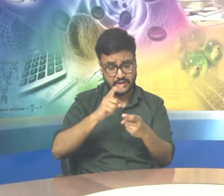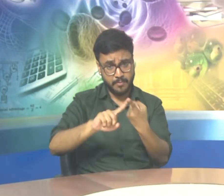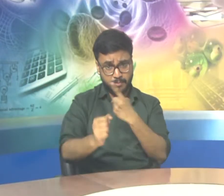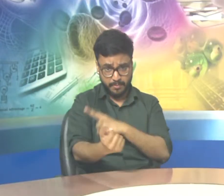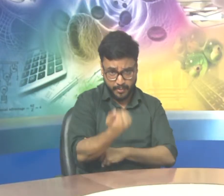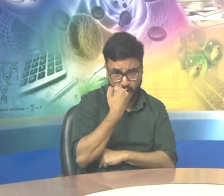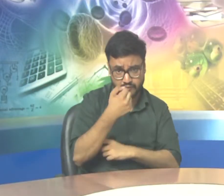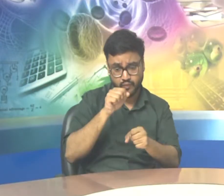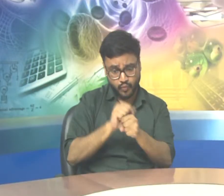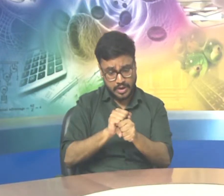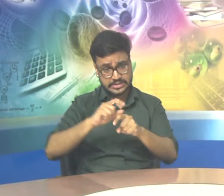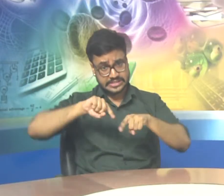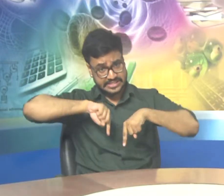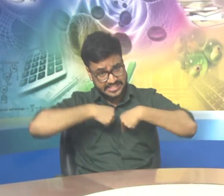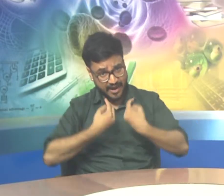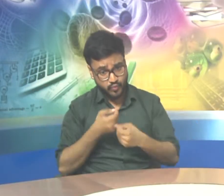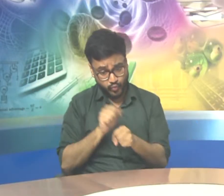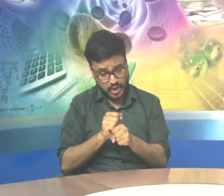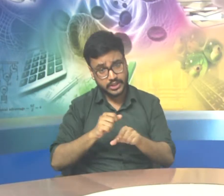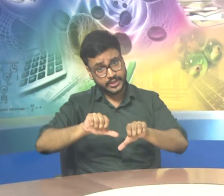Conservation of energy,